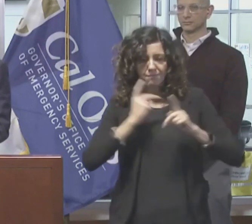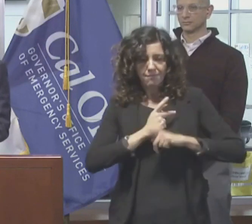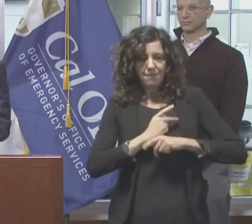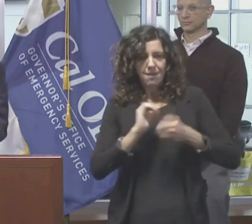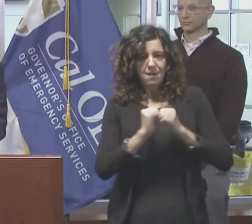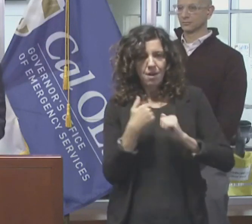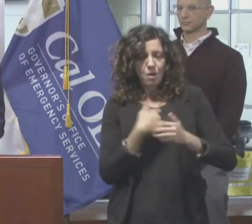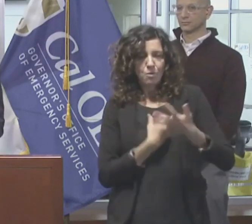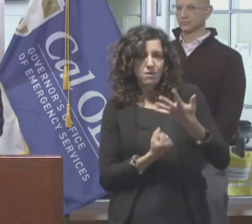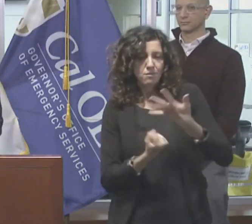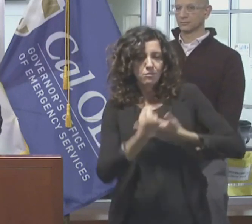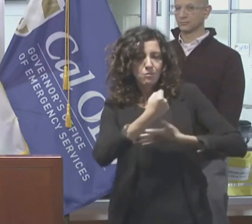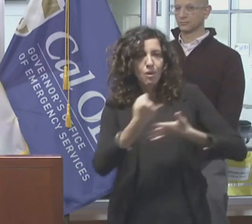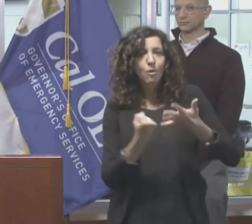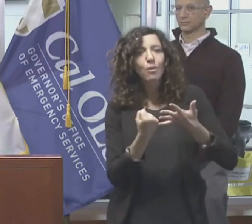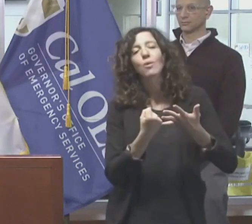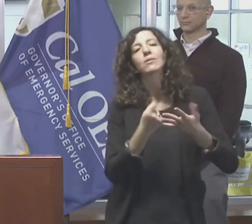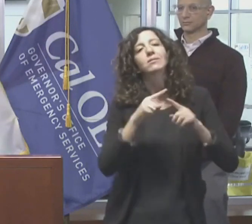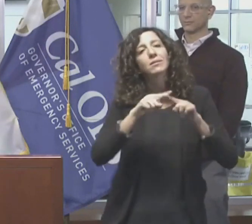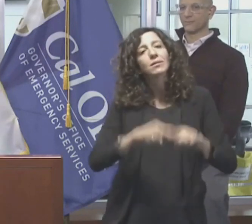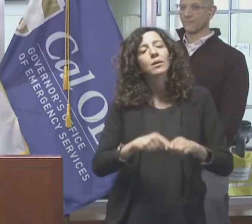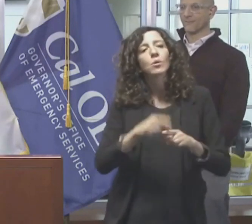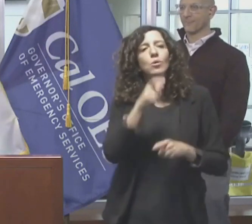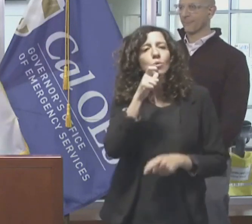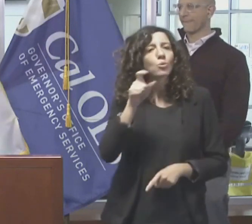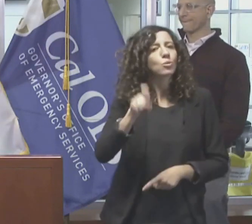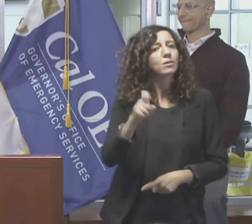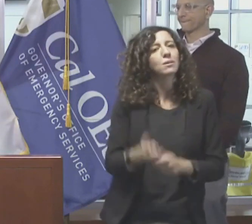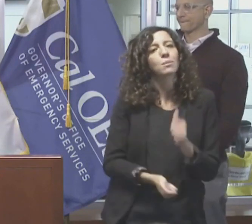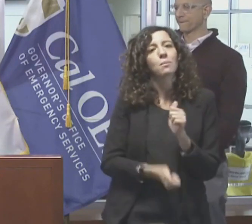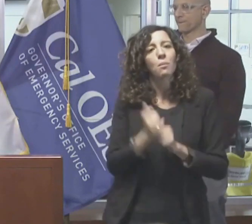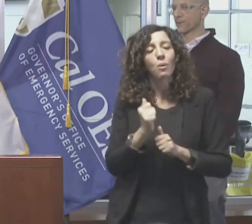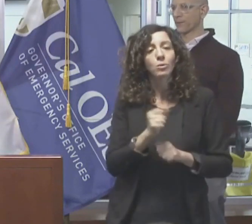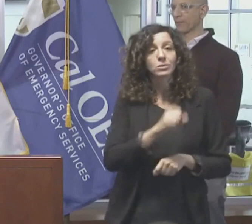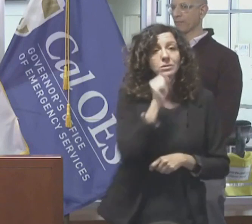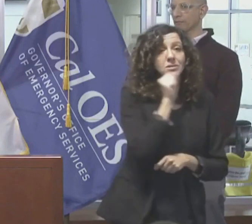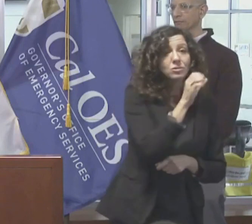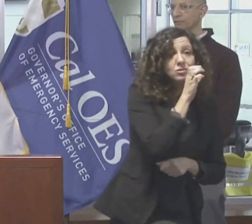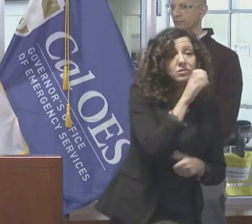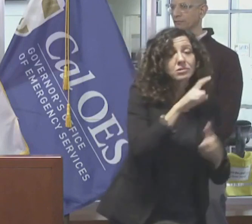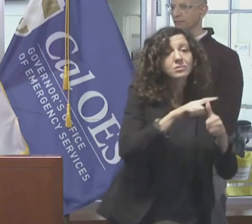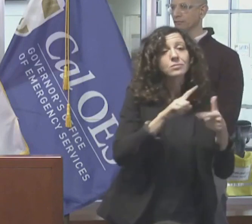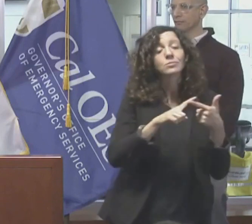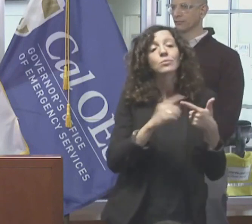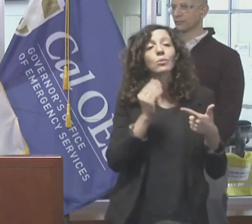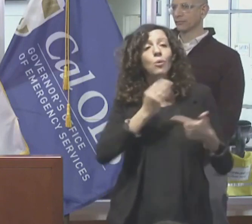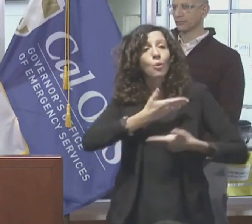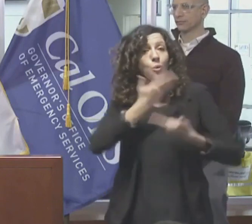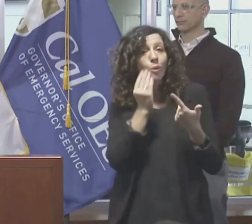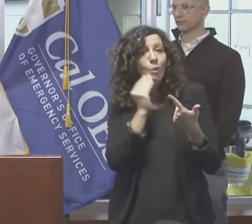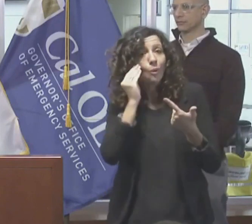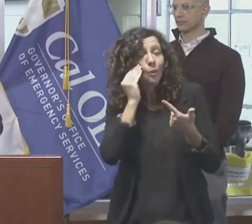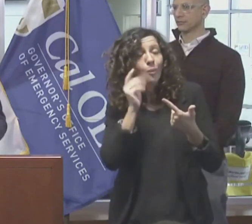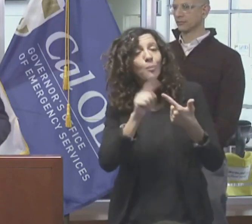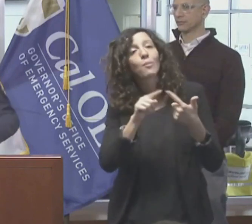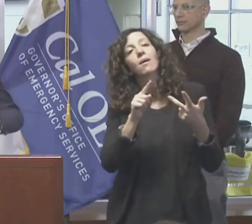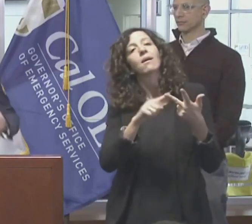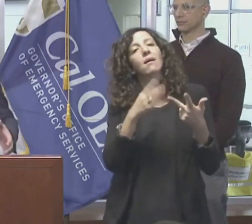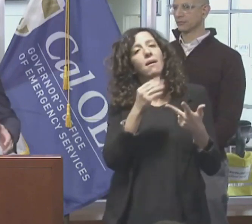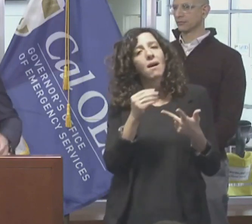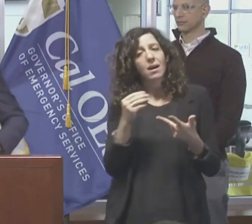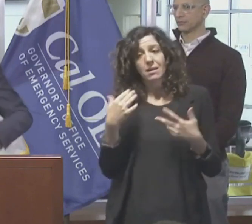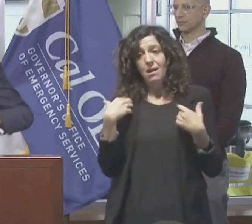prioritize those on the basis of need, seniors, homeless, and addressing the healthcare delivery